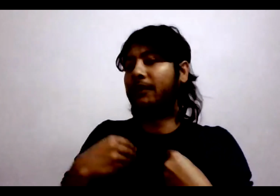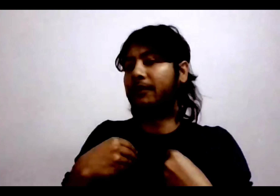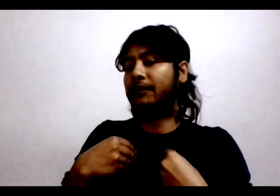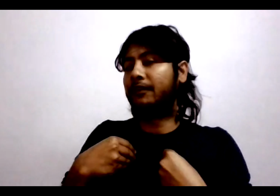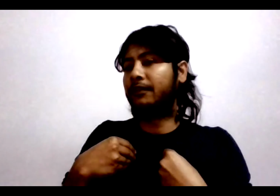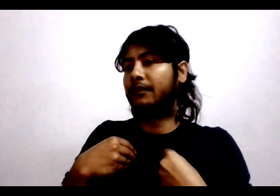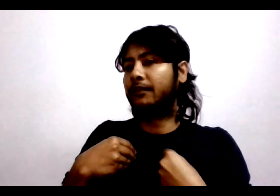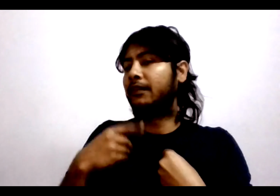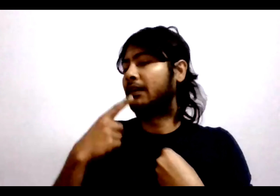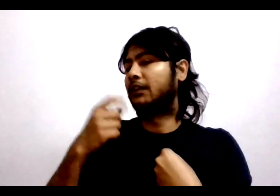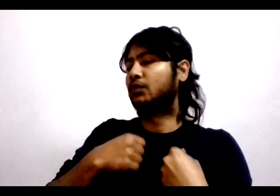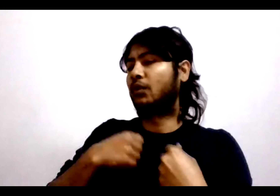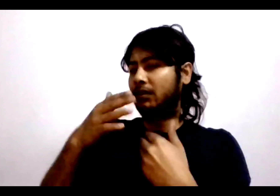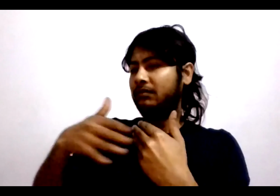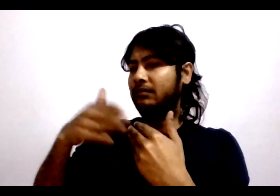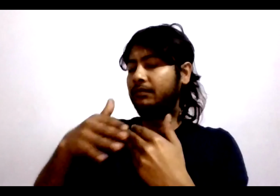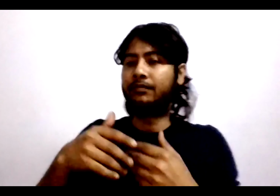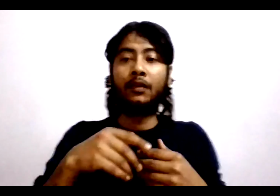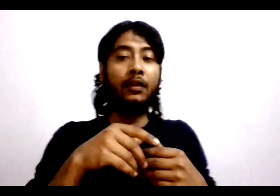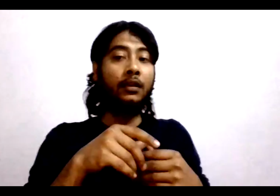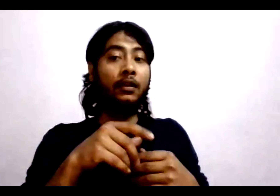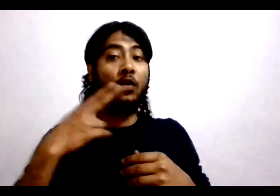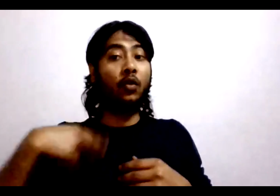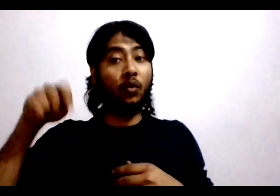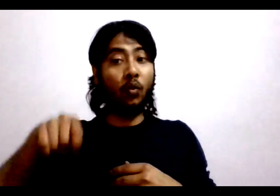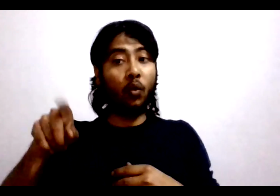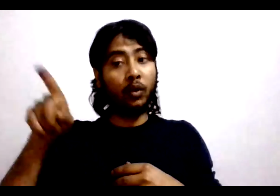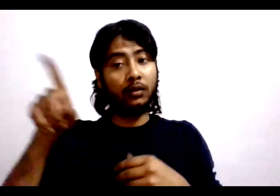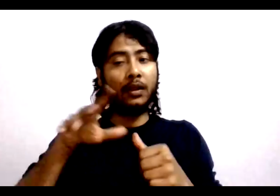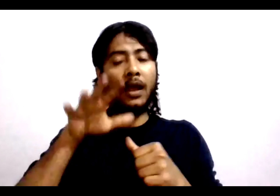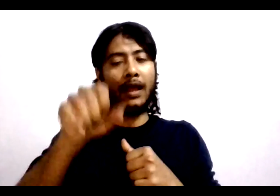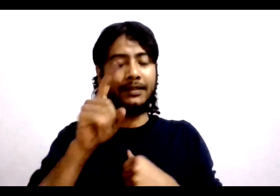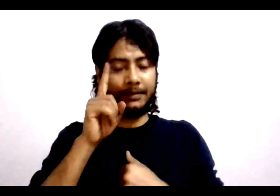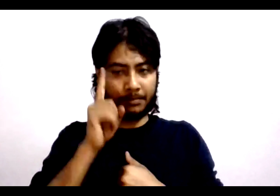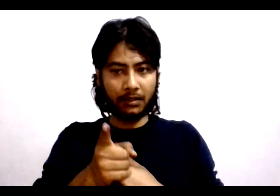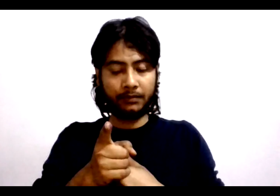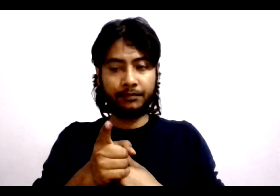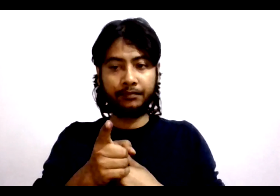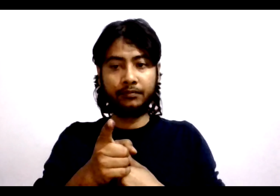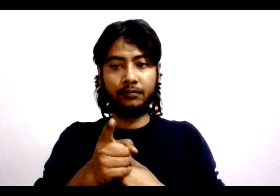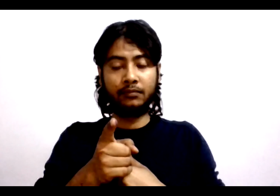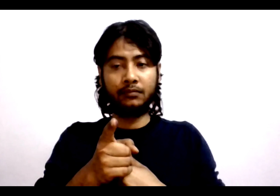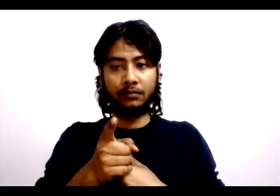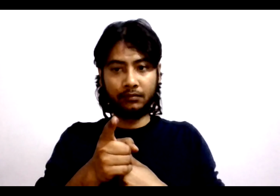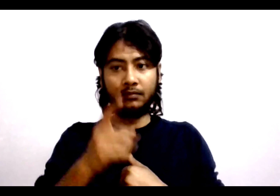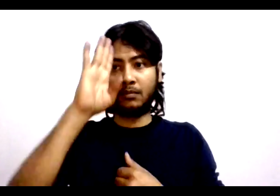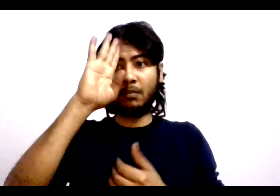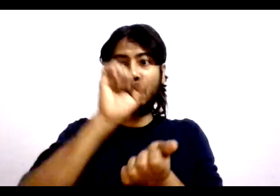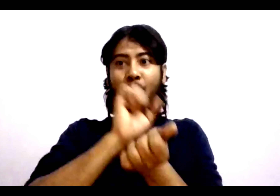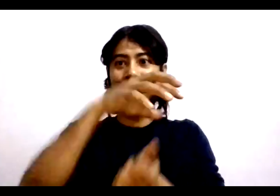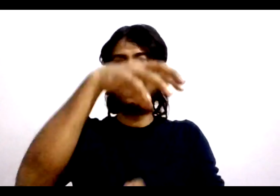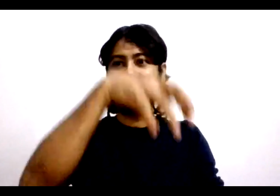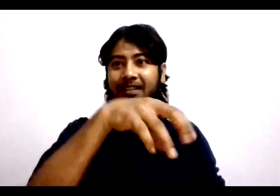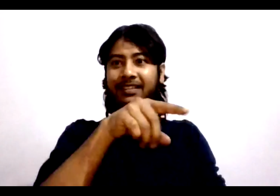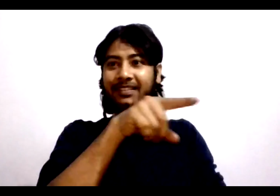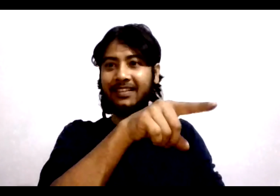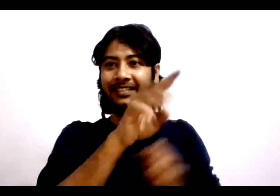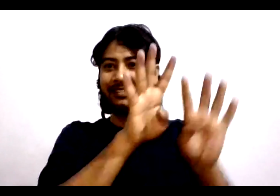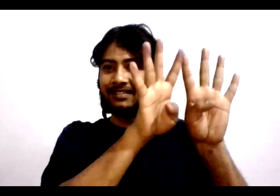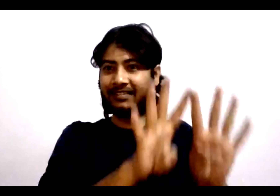ahead. So the courts need to be accessible, and the jails and prisons need to be accessible as per law, and the